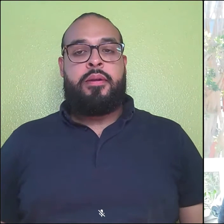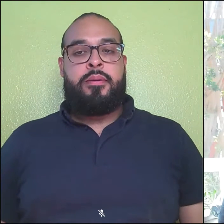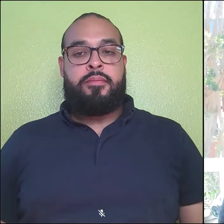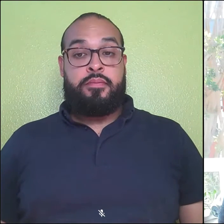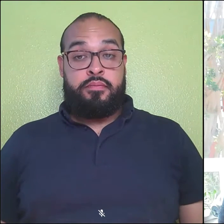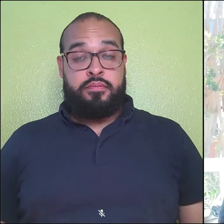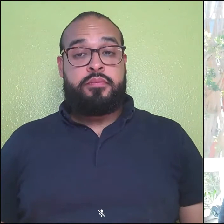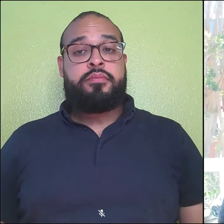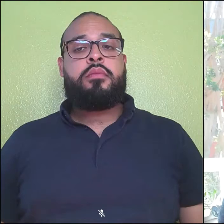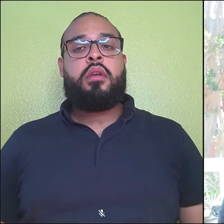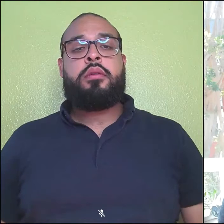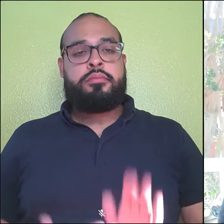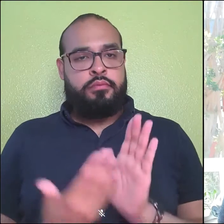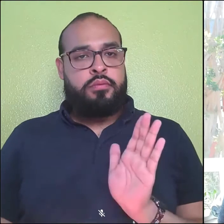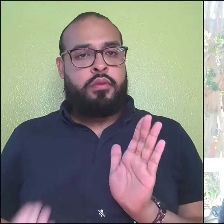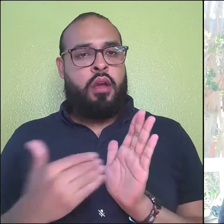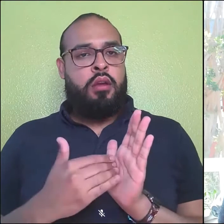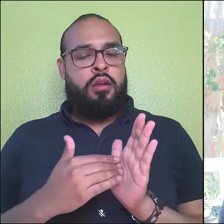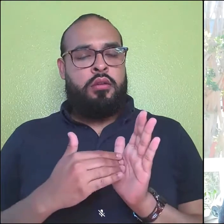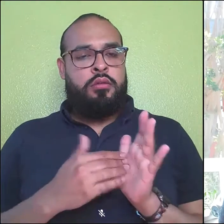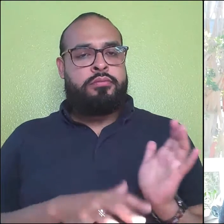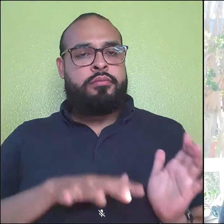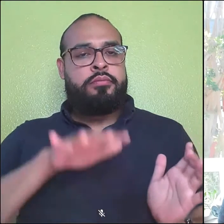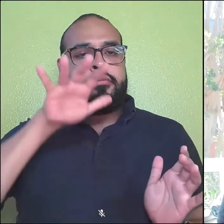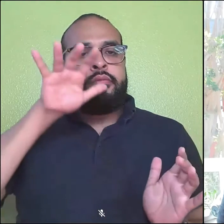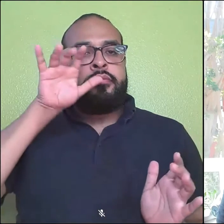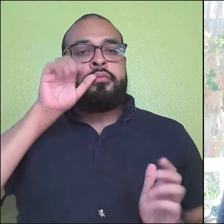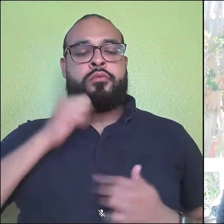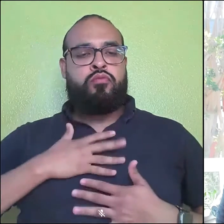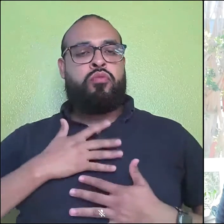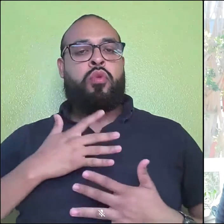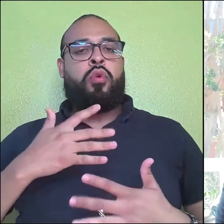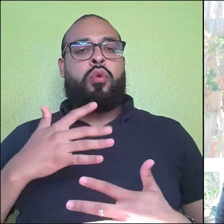And just taking a big breath, inhaling through the nose.